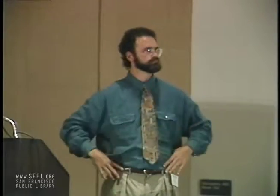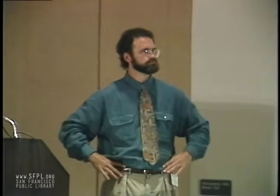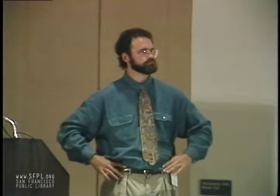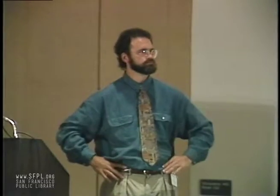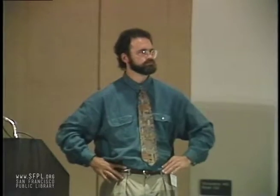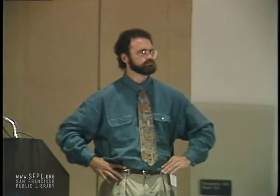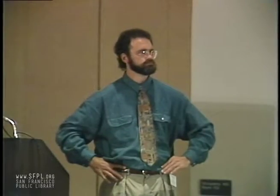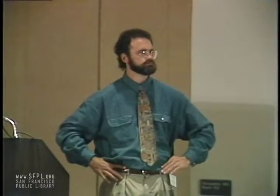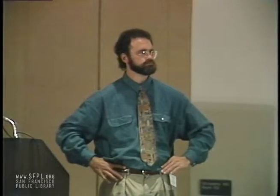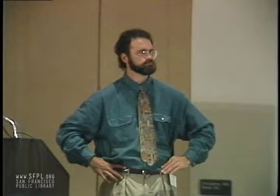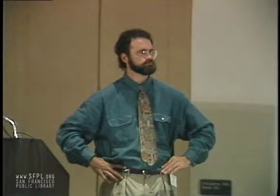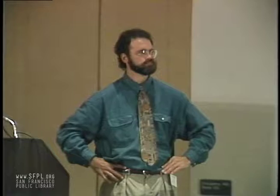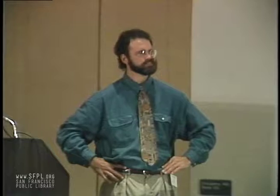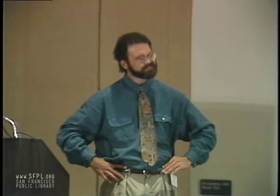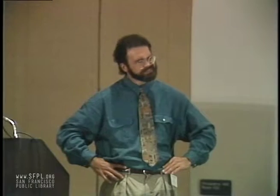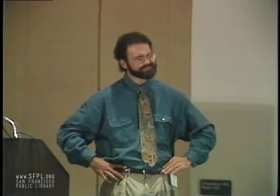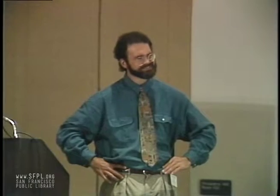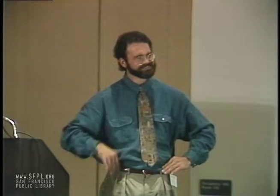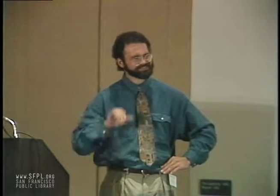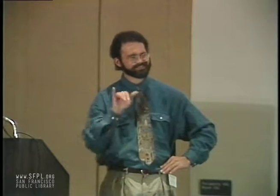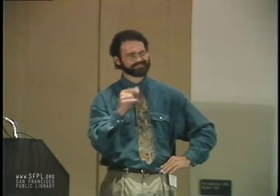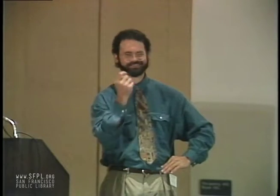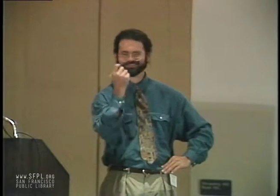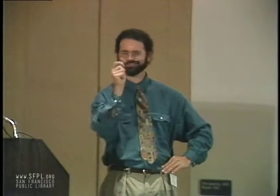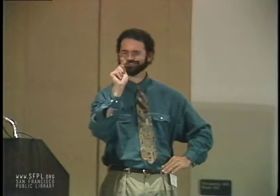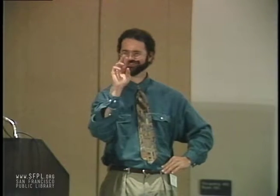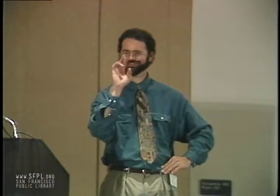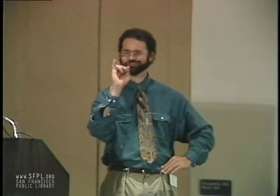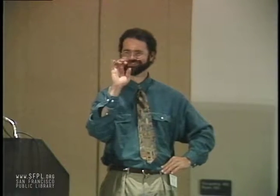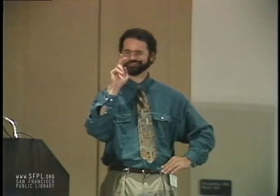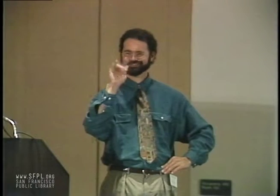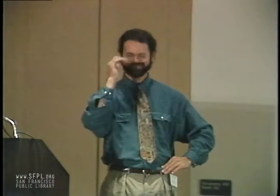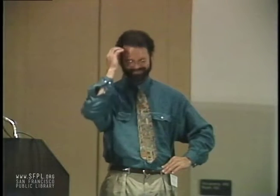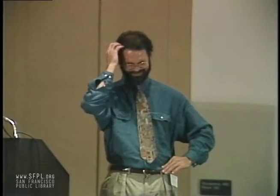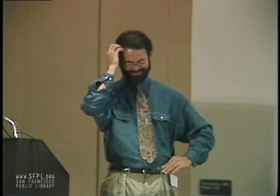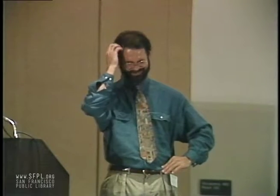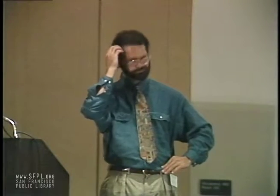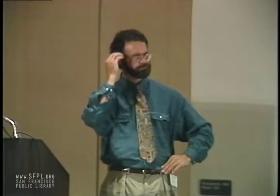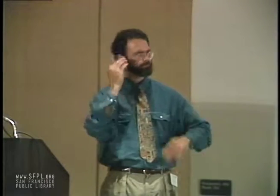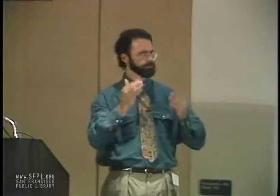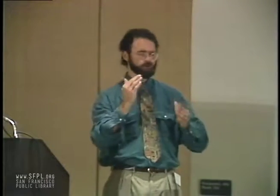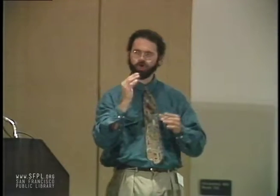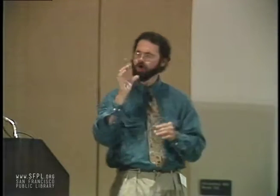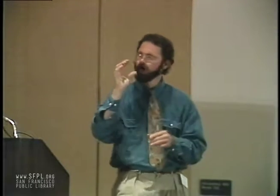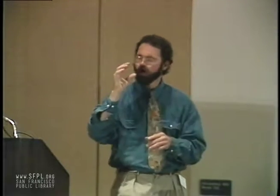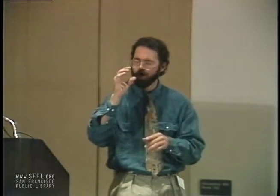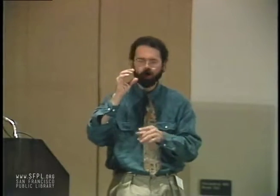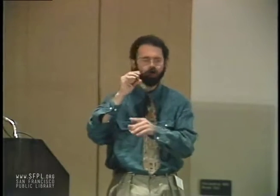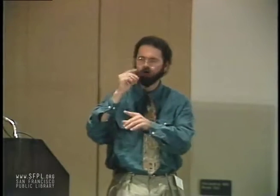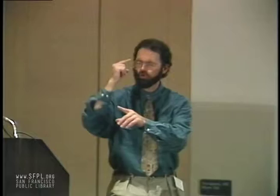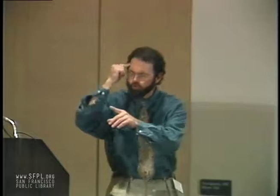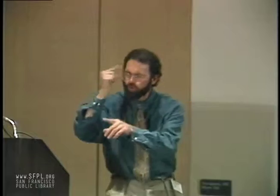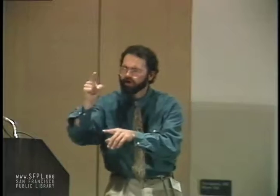So what often happens in that situation is that person develops an identity of being deaf, and